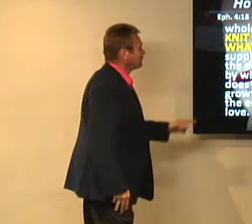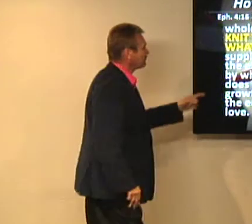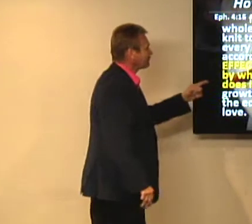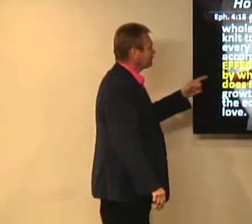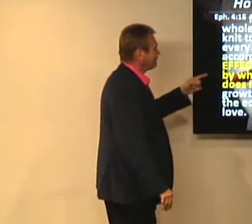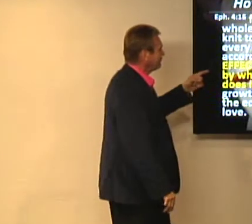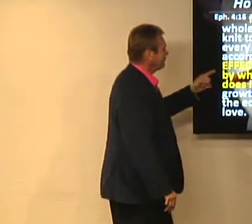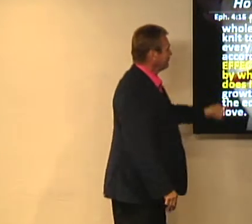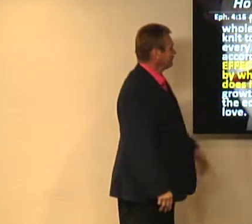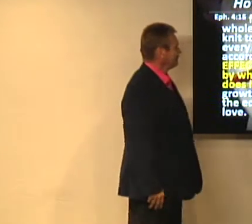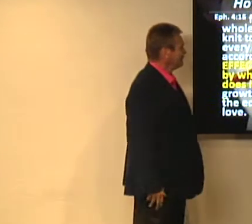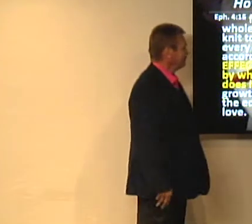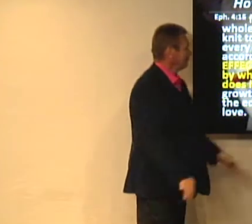purpose.